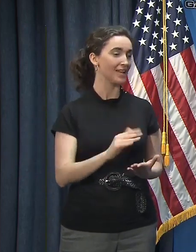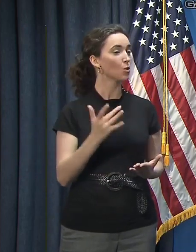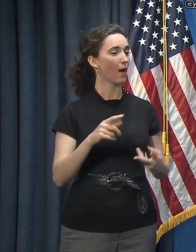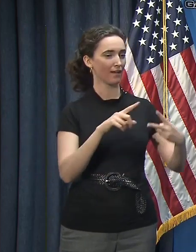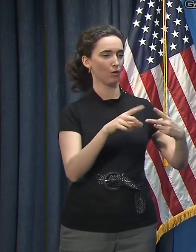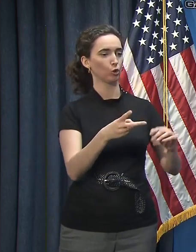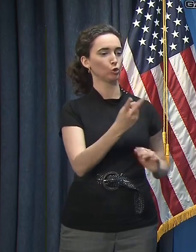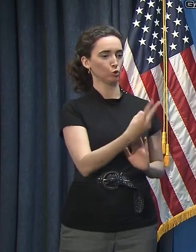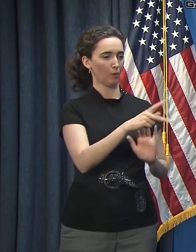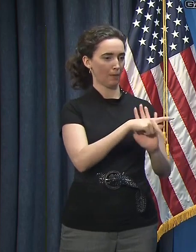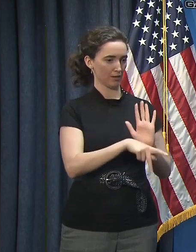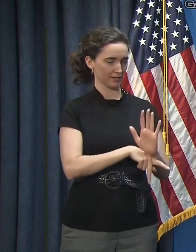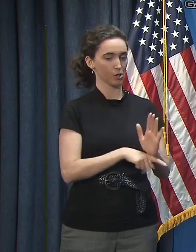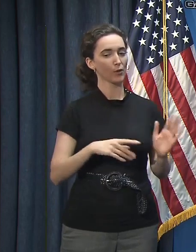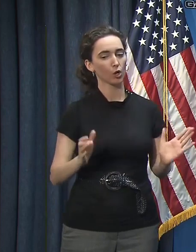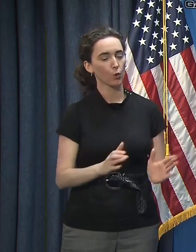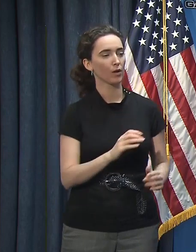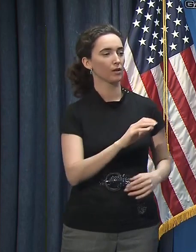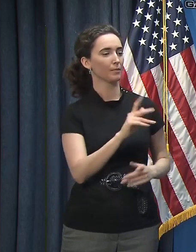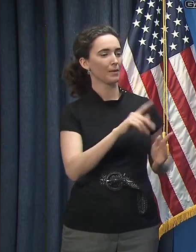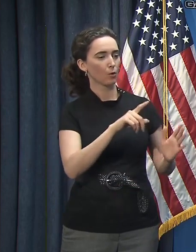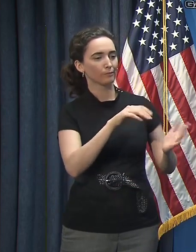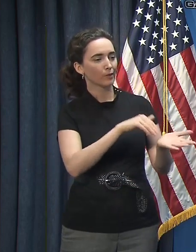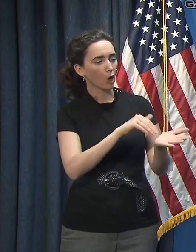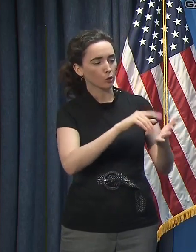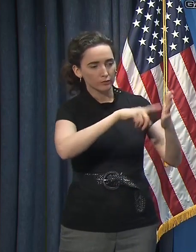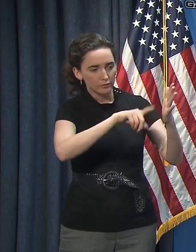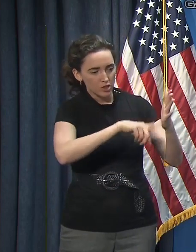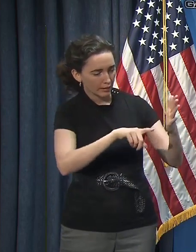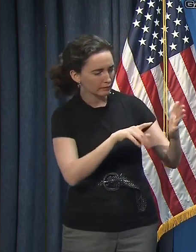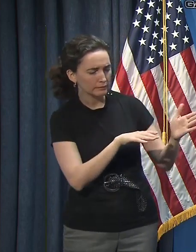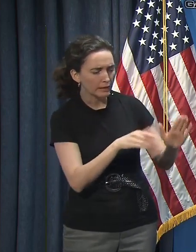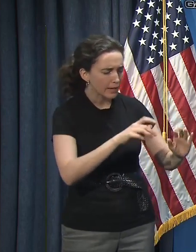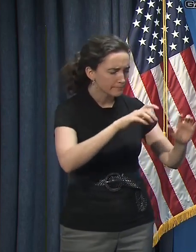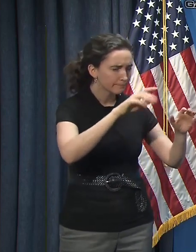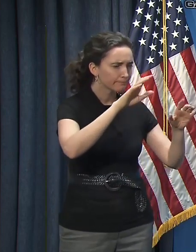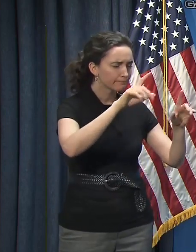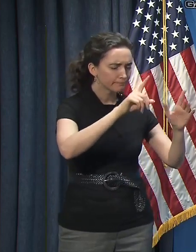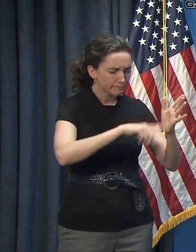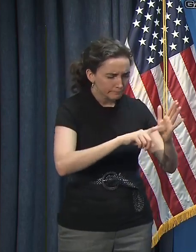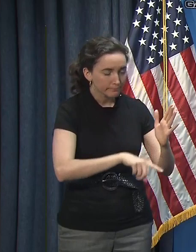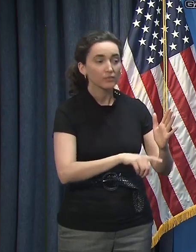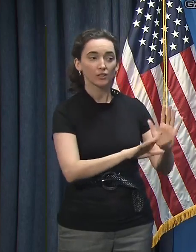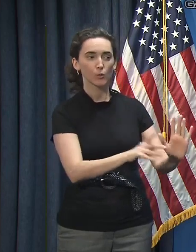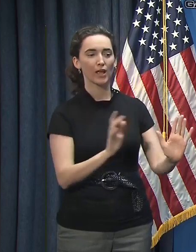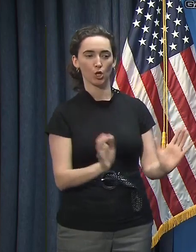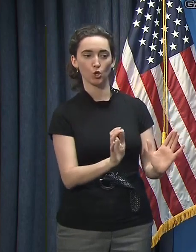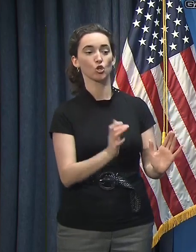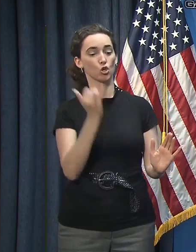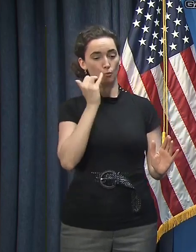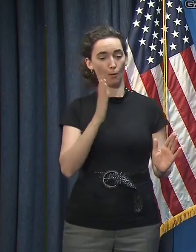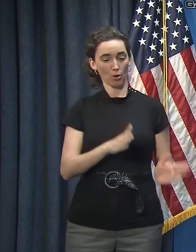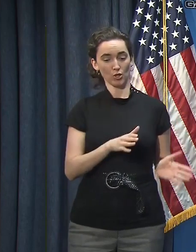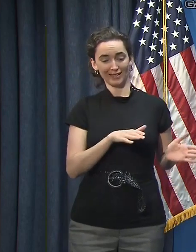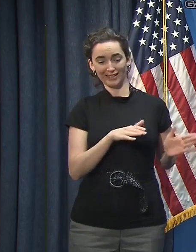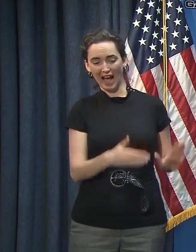our coroners and our physicians and providers to, whenever possible, test somebody who they suspect may have died of